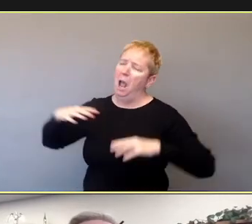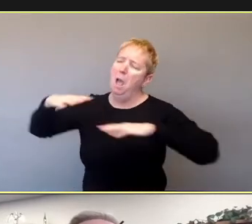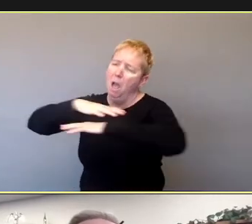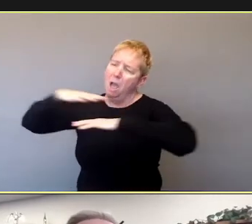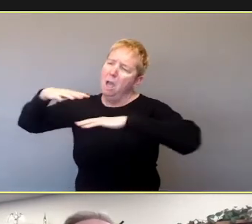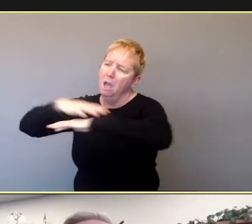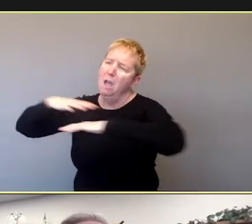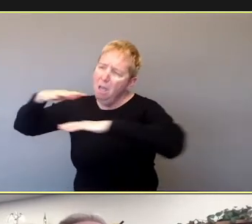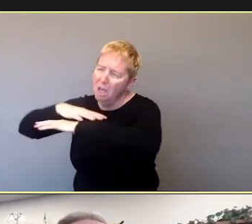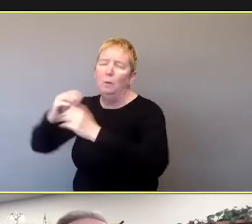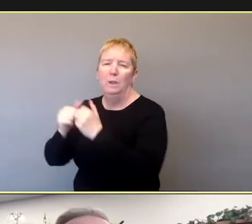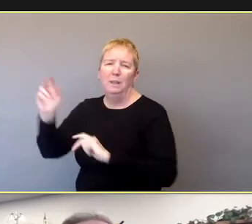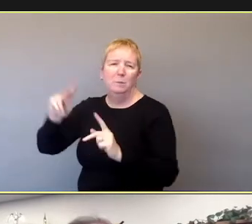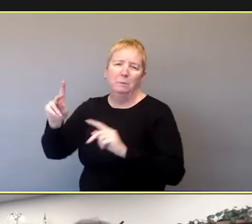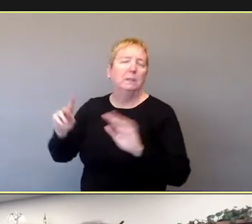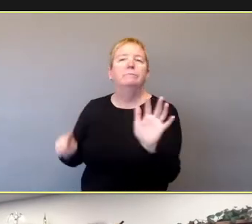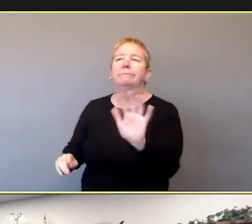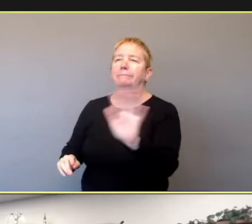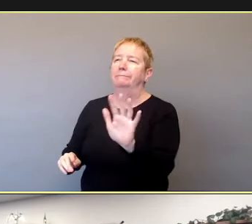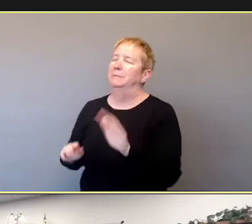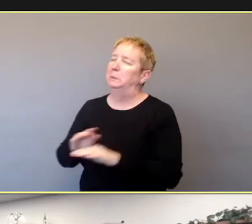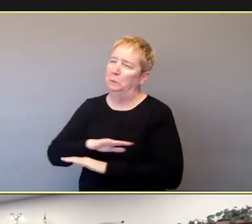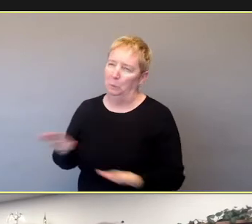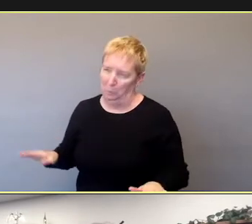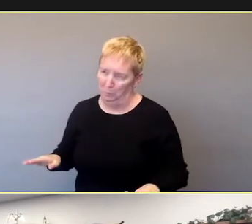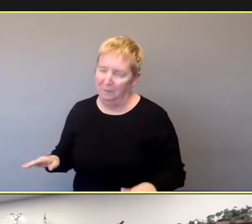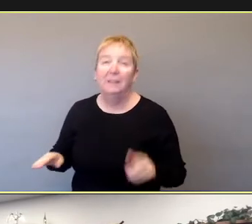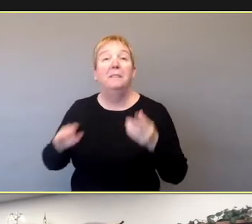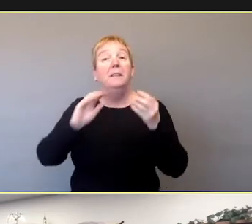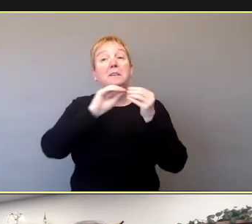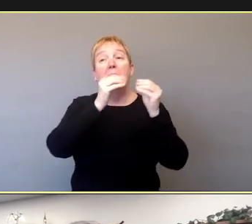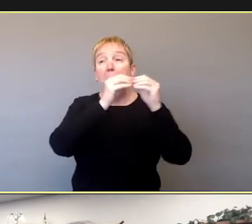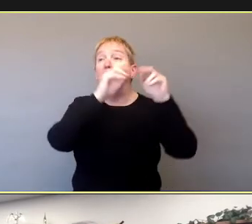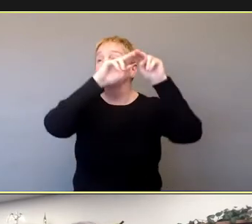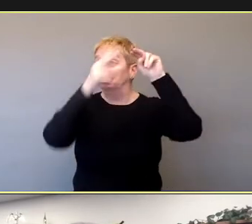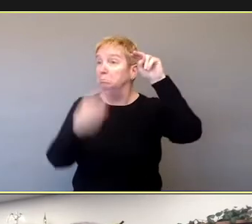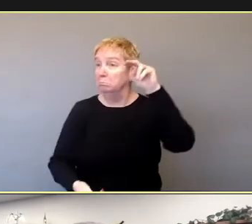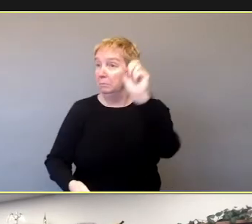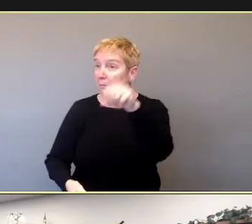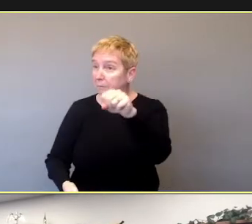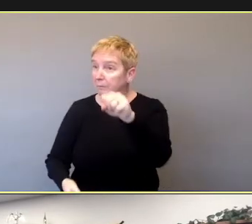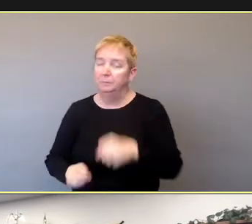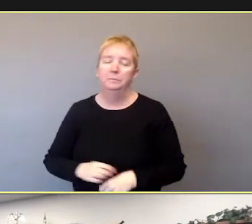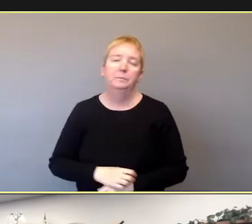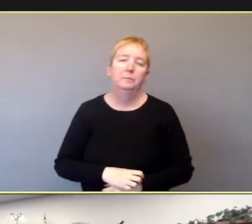anytime soon. Despite the decreasing case counts, we're like,